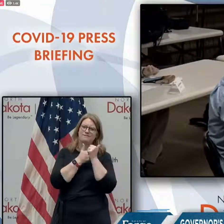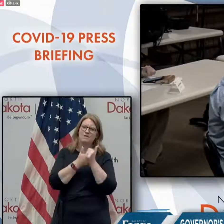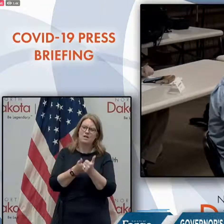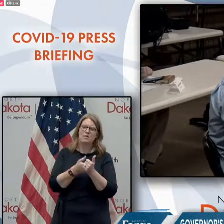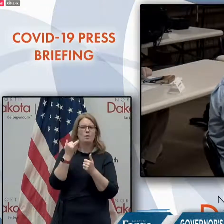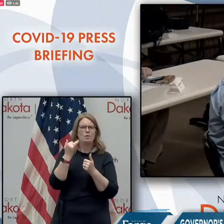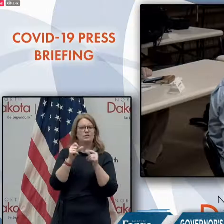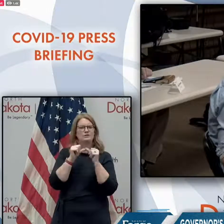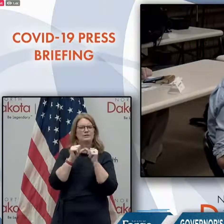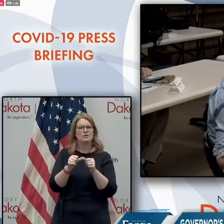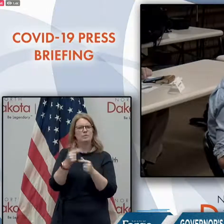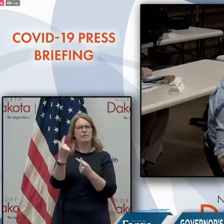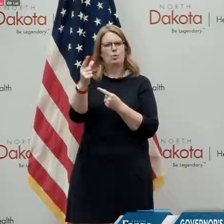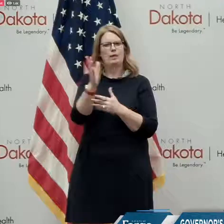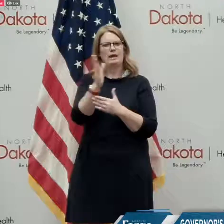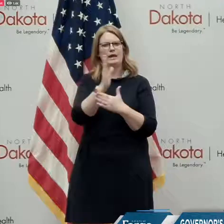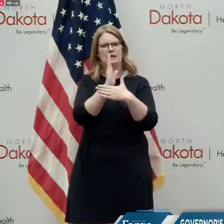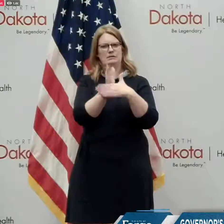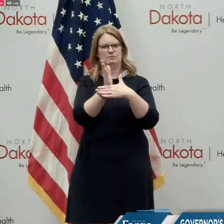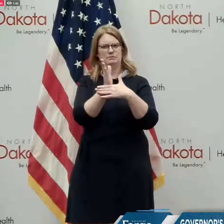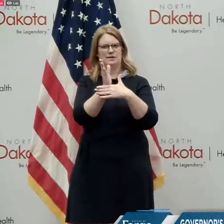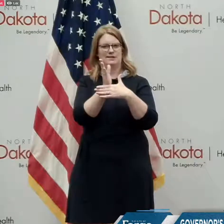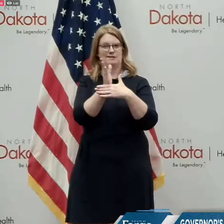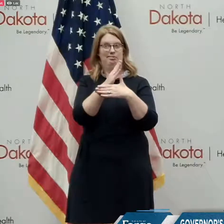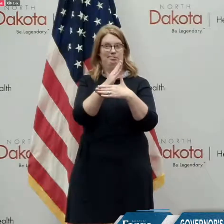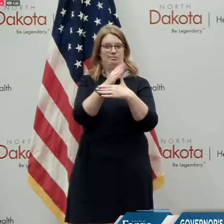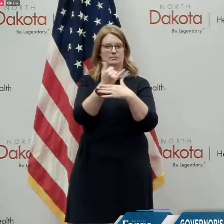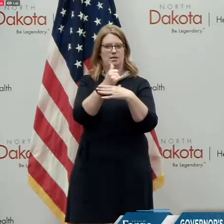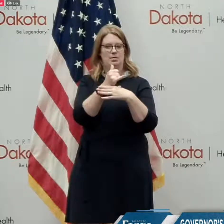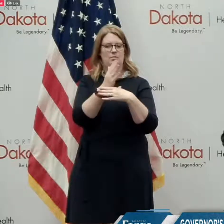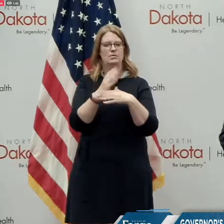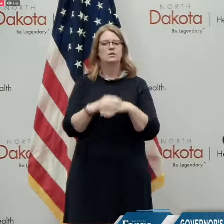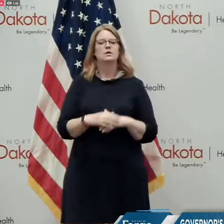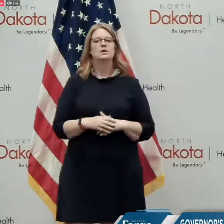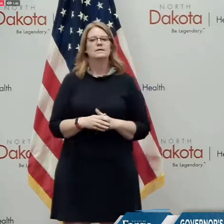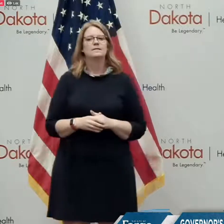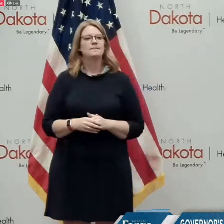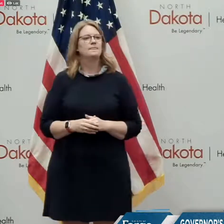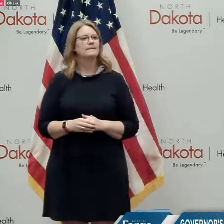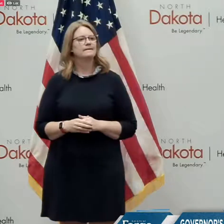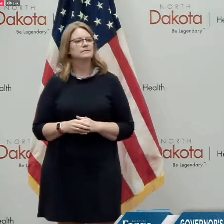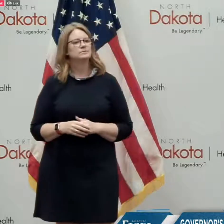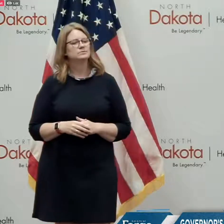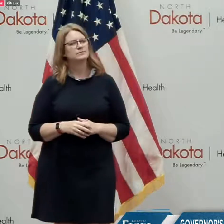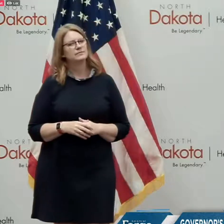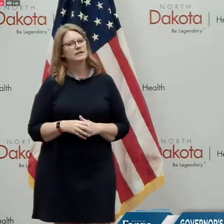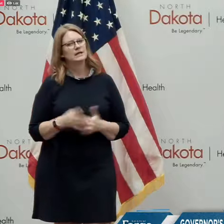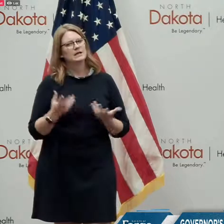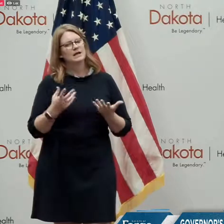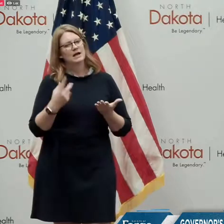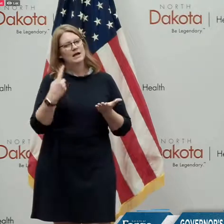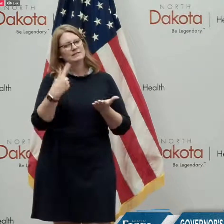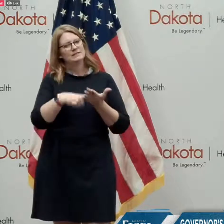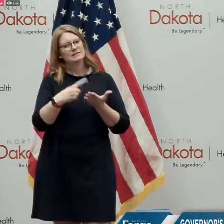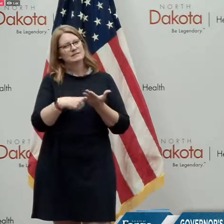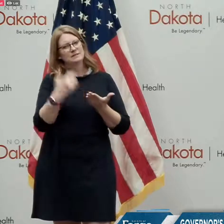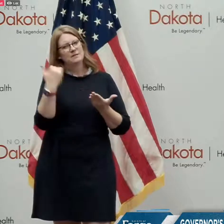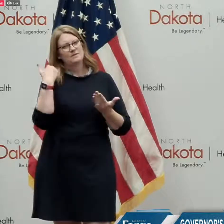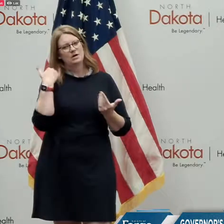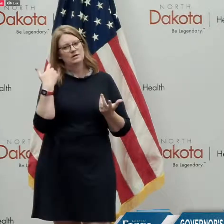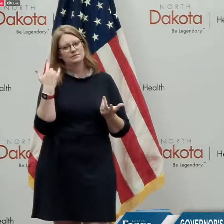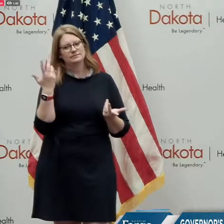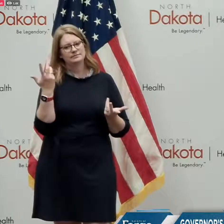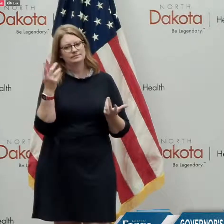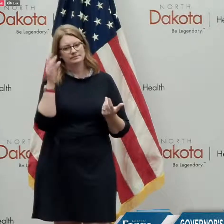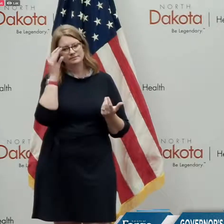green? Well, I think there's, I alluded to this in an earlier discussion. If you're in the